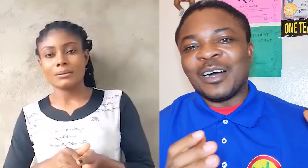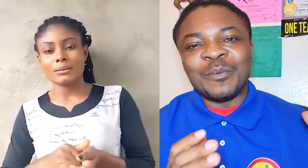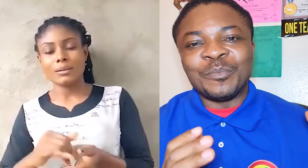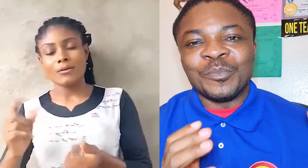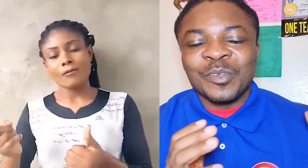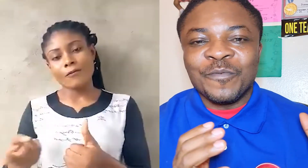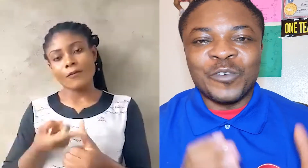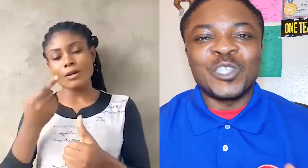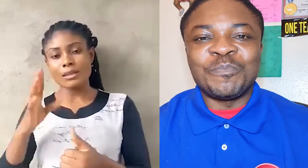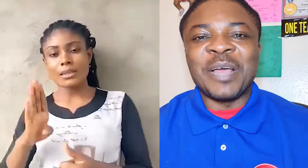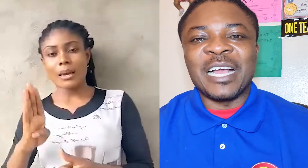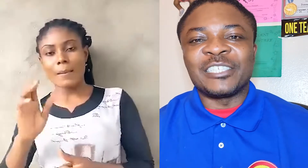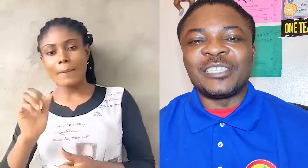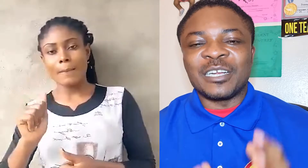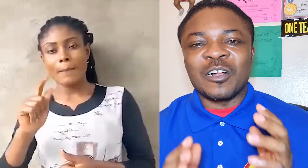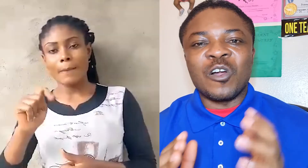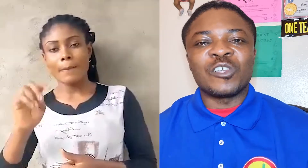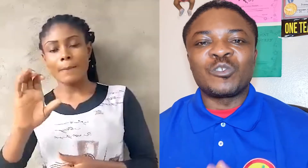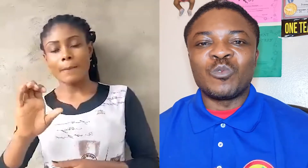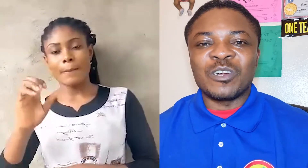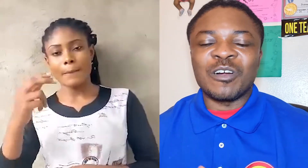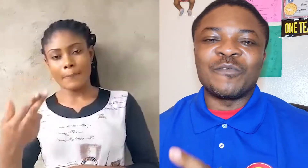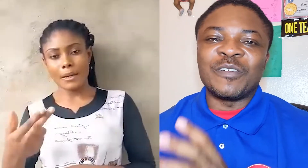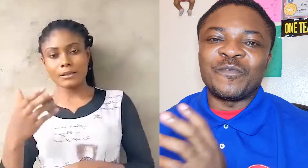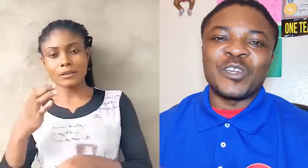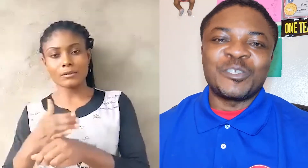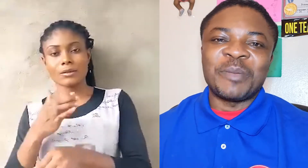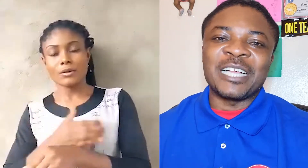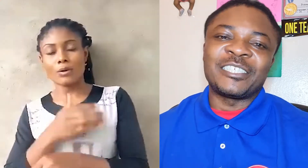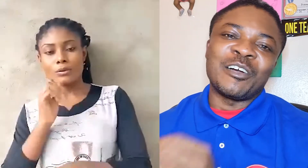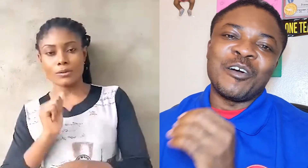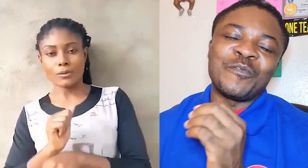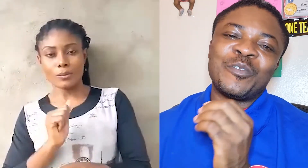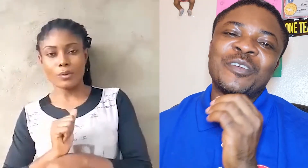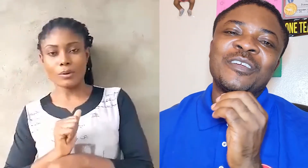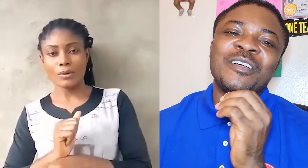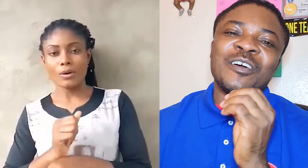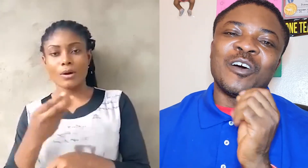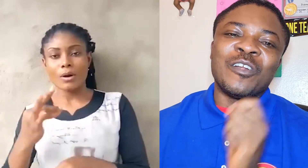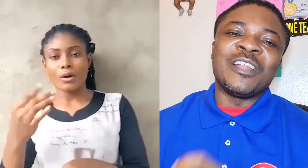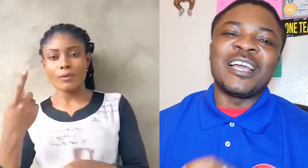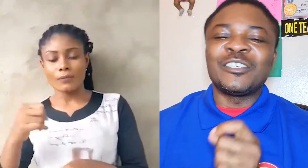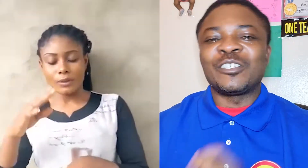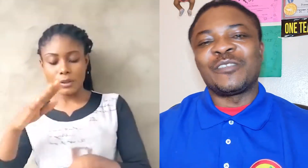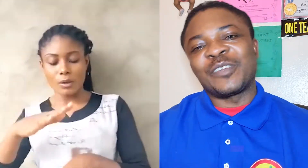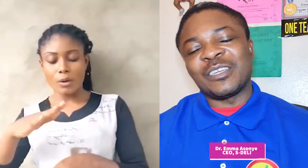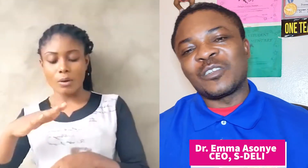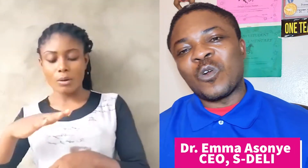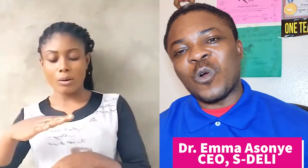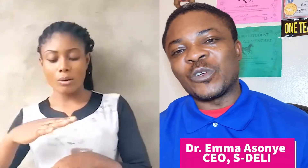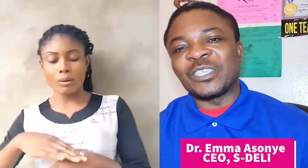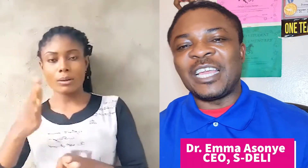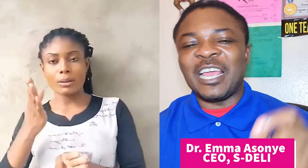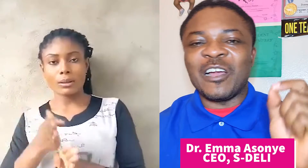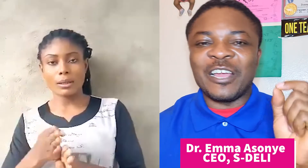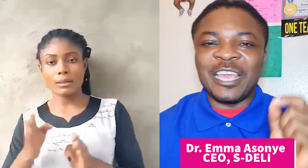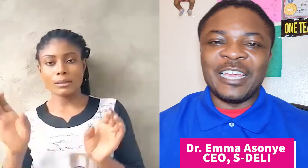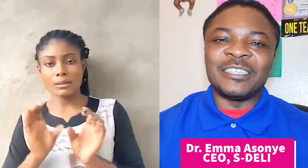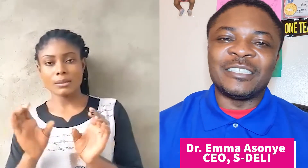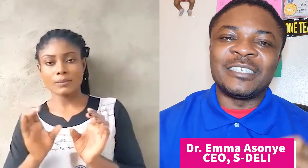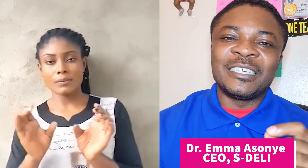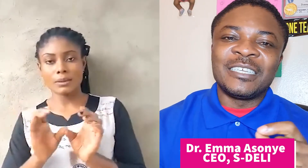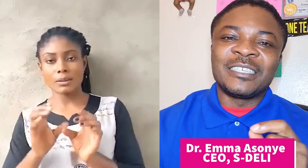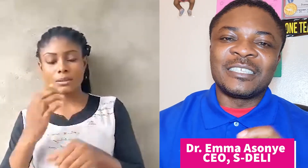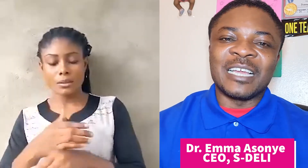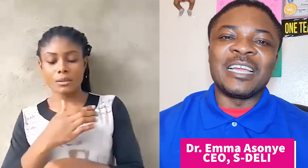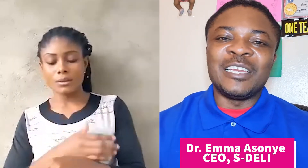the first batch, the coursework of the first batch of the online certificate course